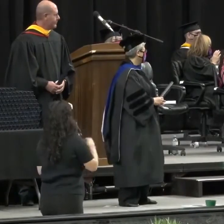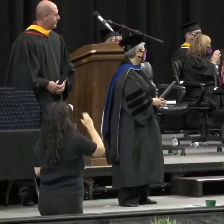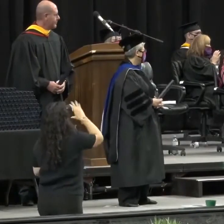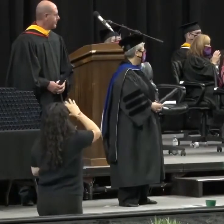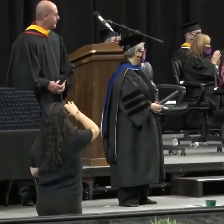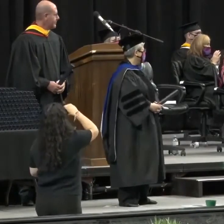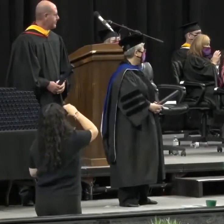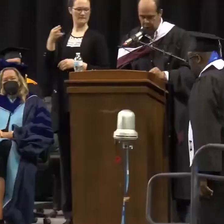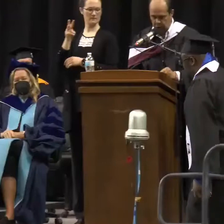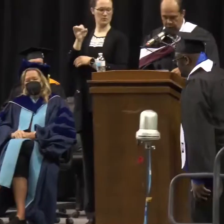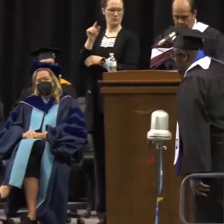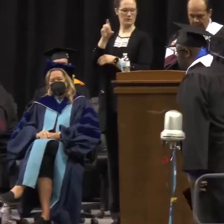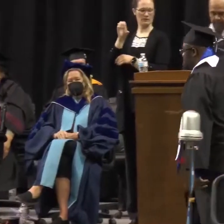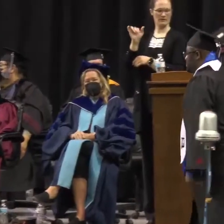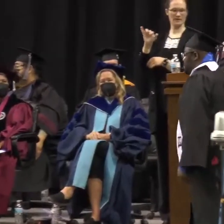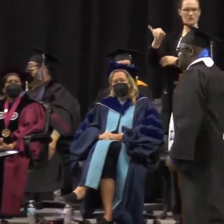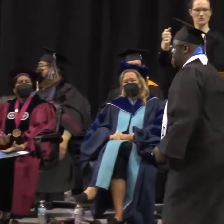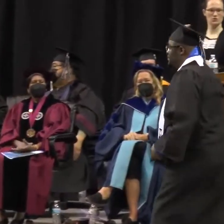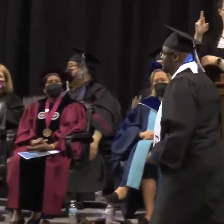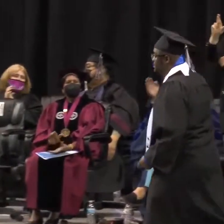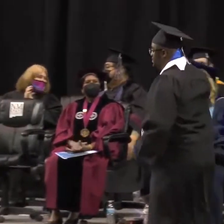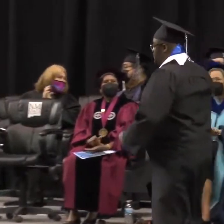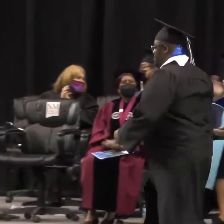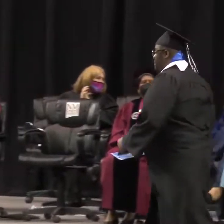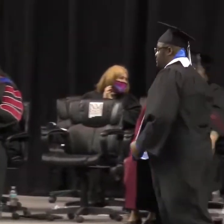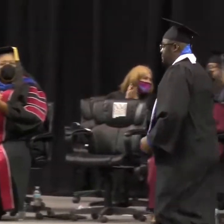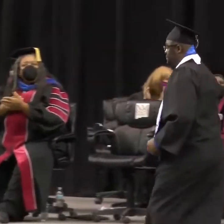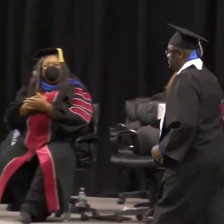Joseph Woolley Jr.